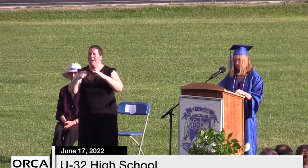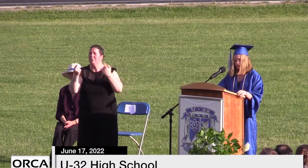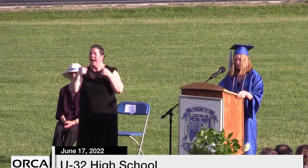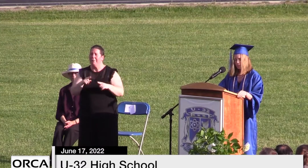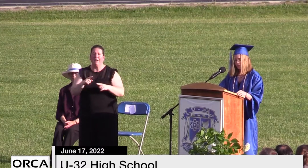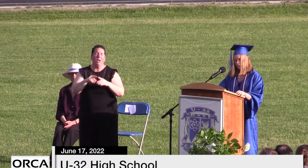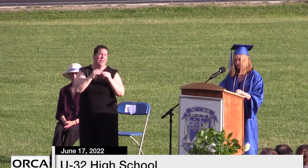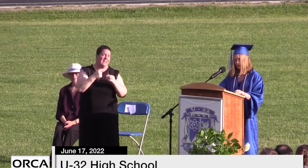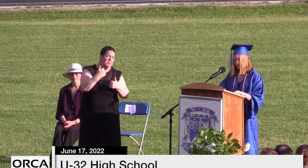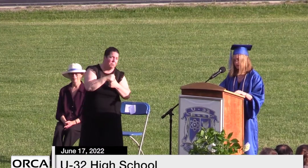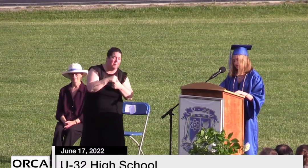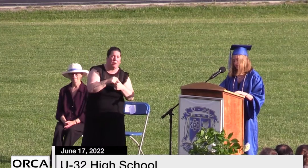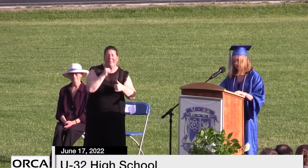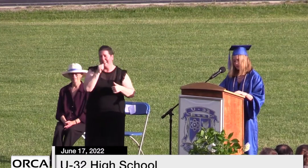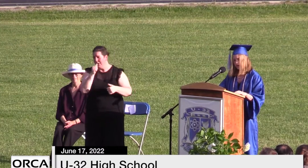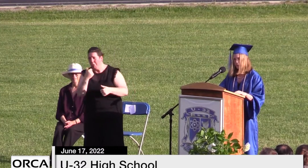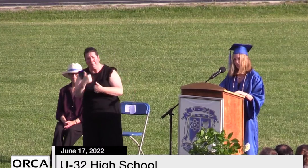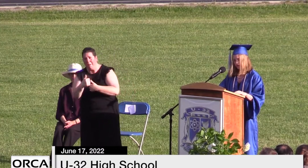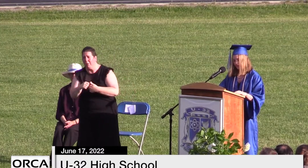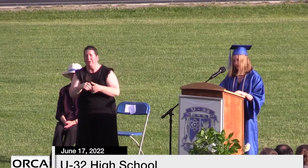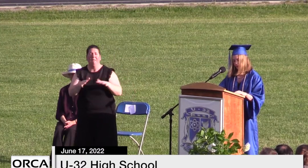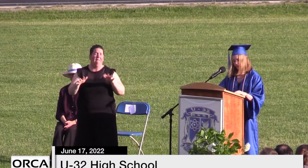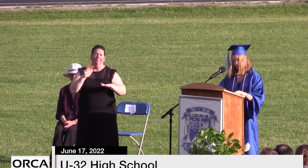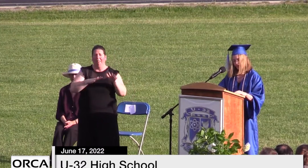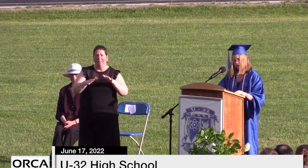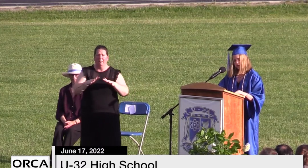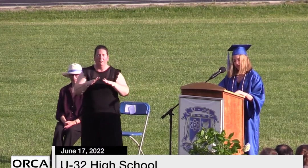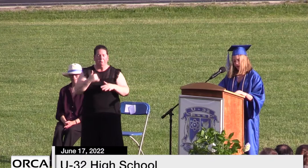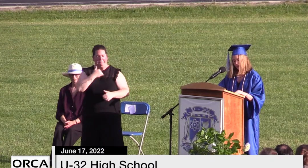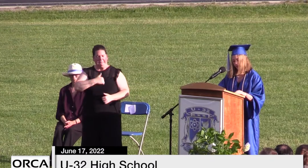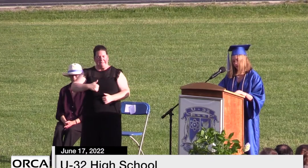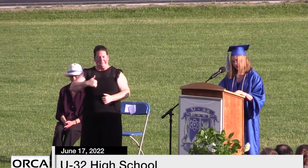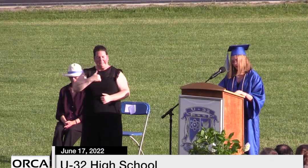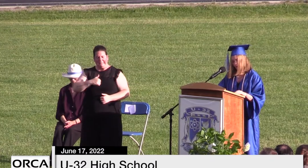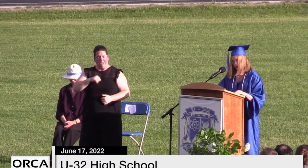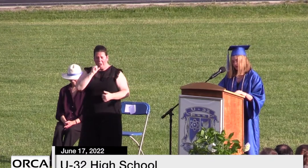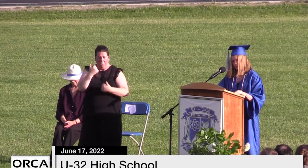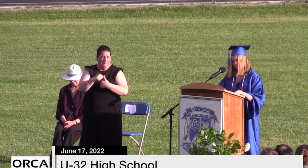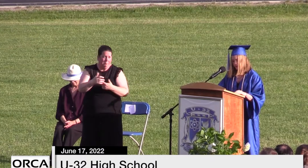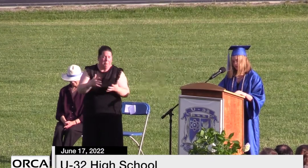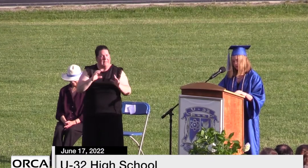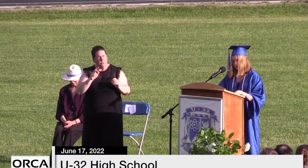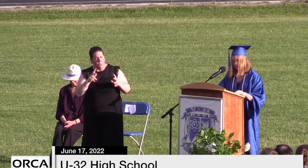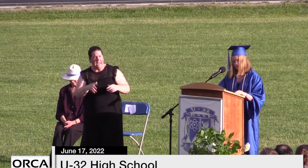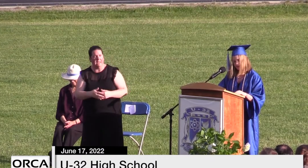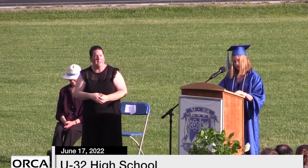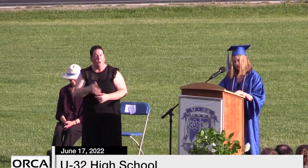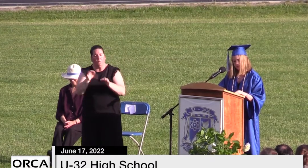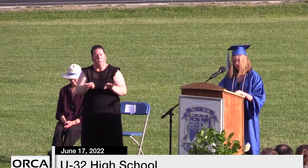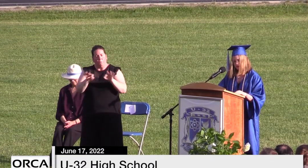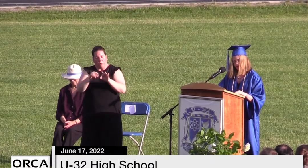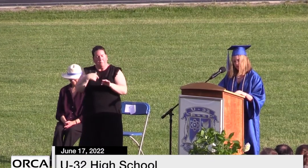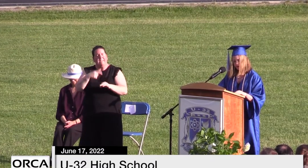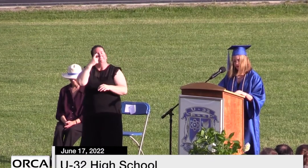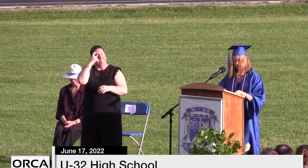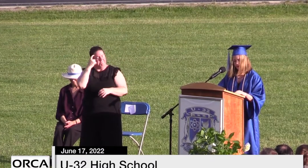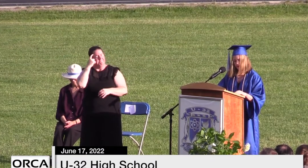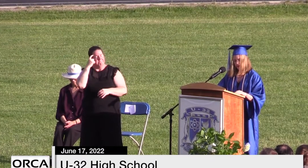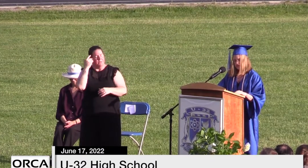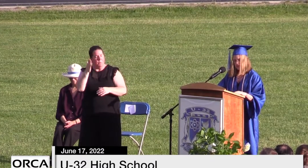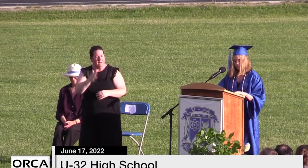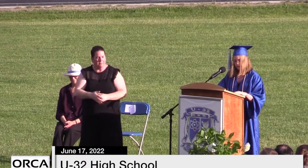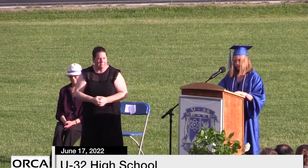lost. Some people will say that this is only terrible and regrettable. They gladly will never look back to the bricks or stones that got laid during that time